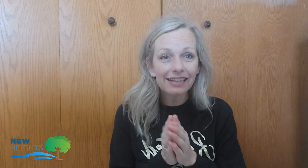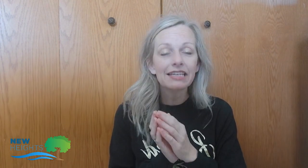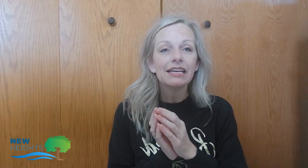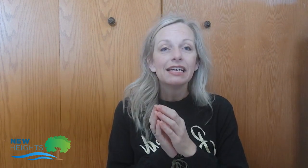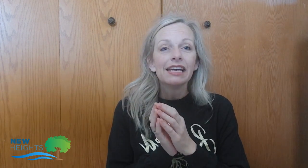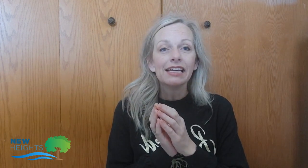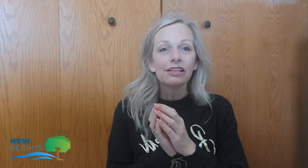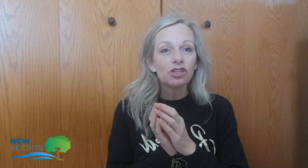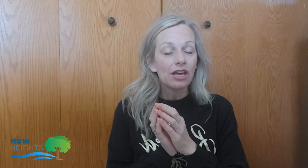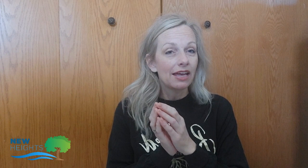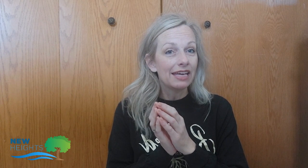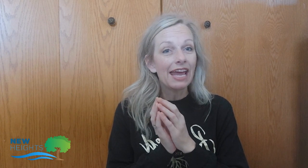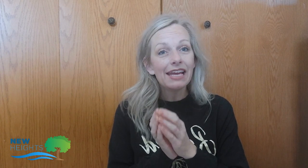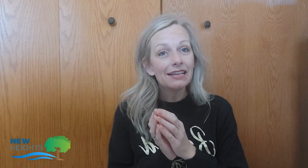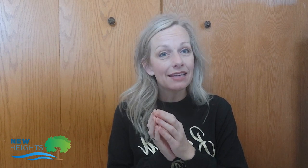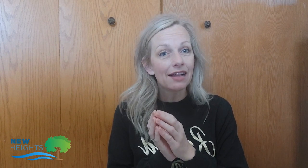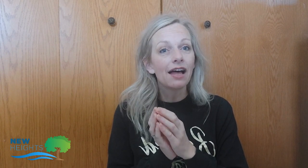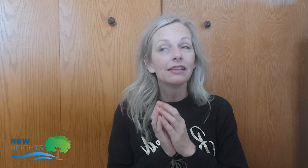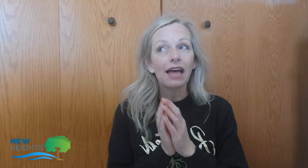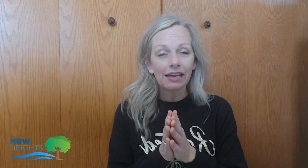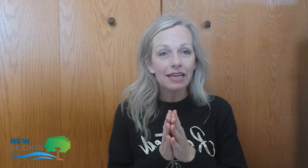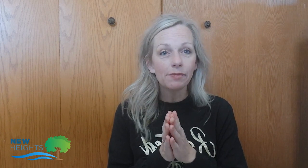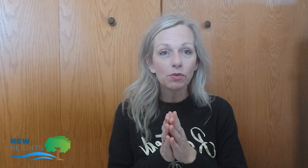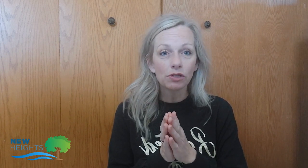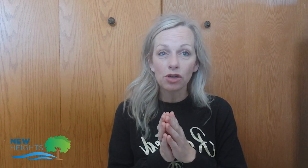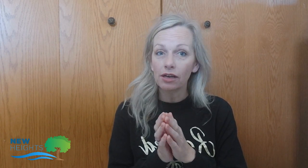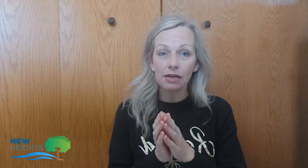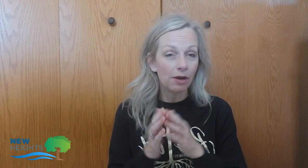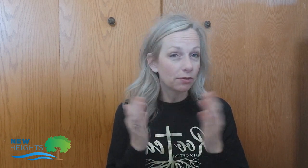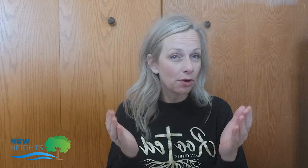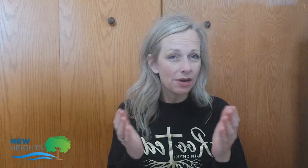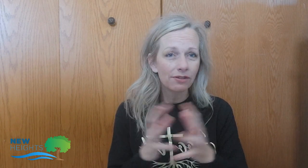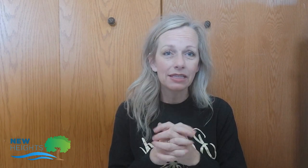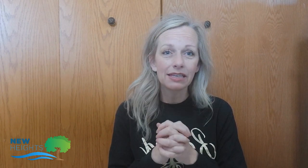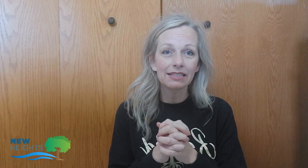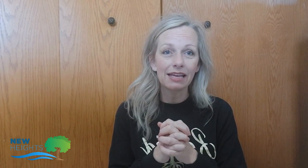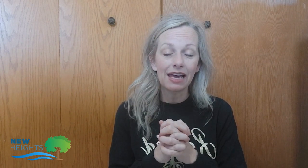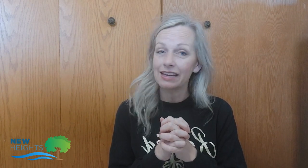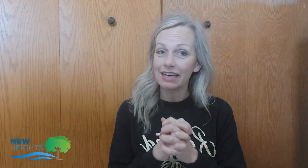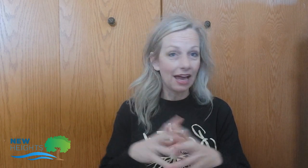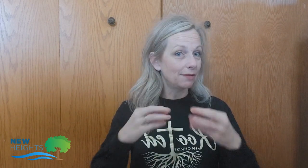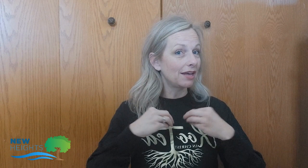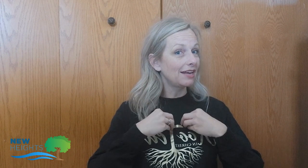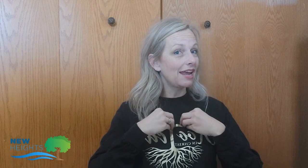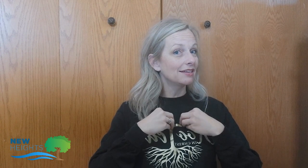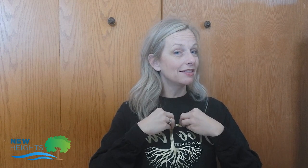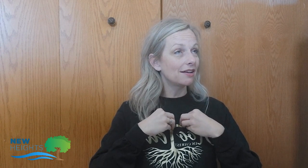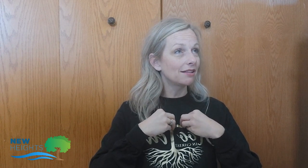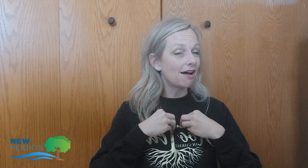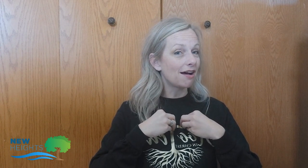exact English. In ASL, a lot of times when you're talking about the pronouns and things like that, again, I'm not an ASL